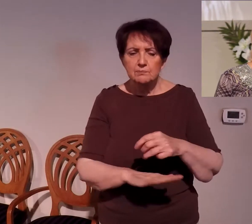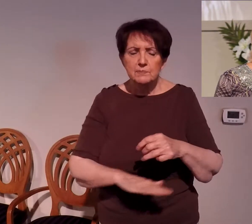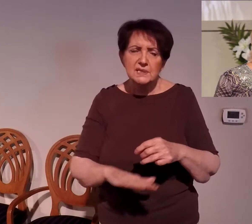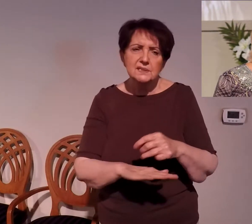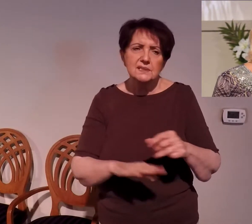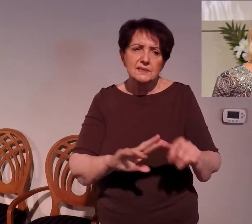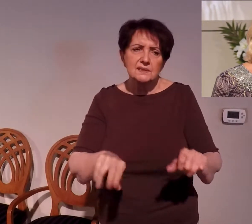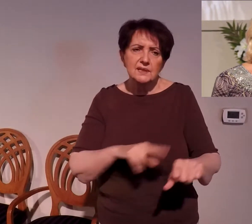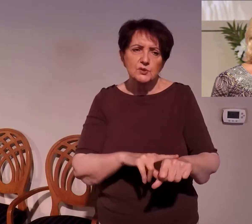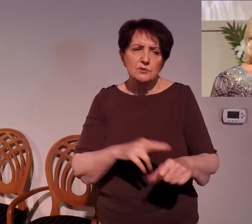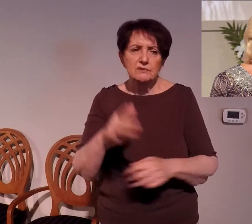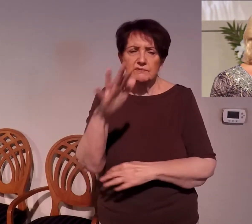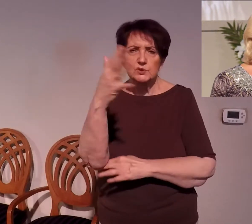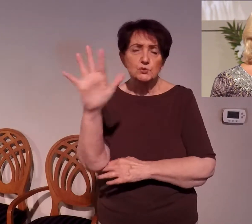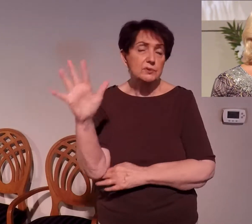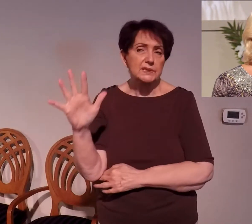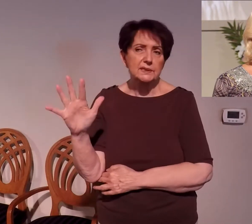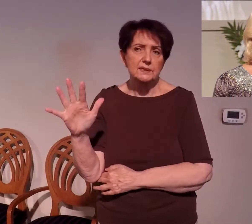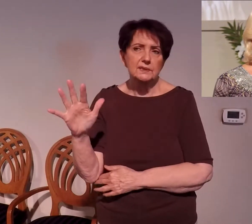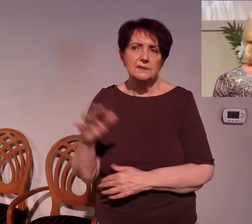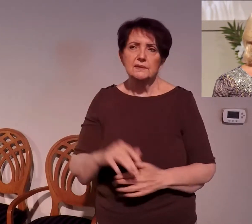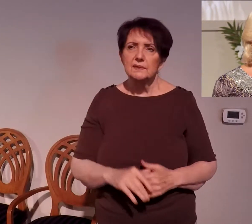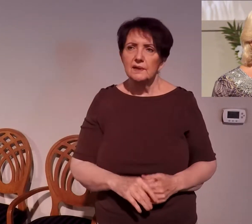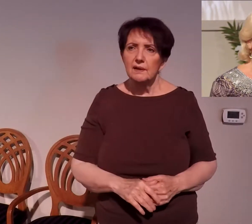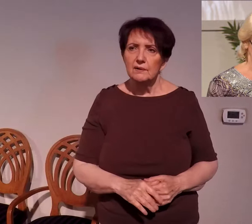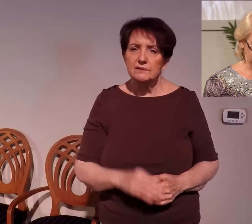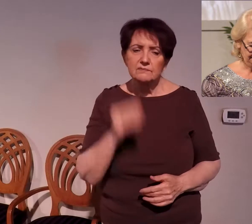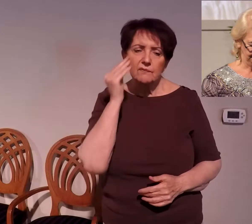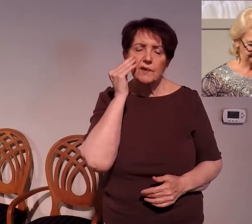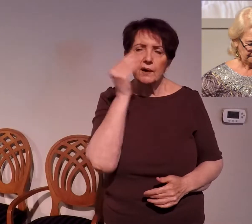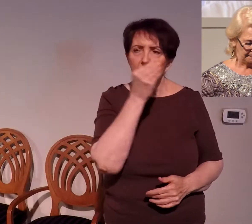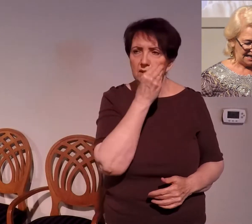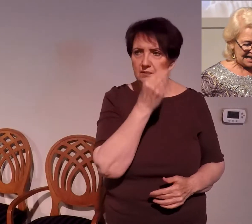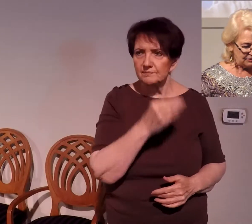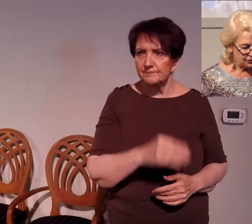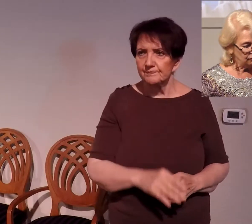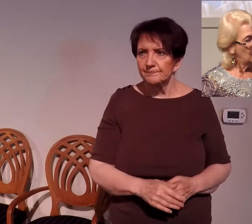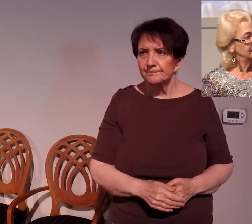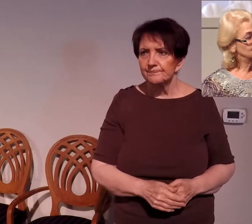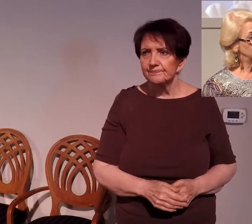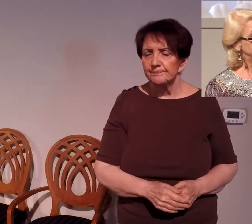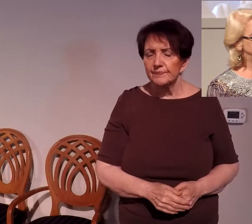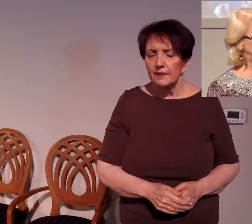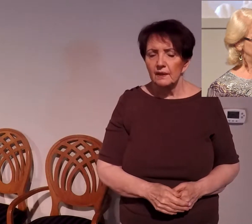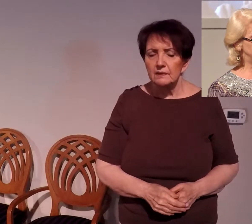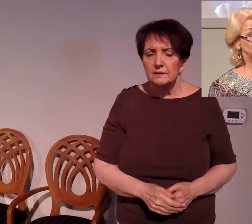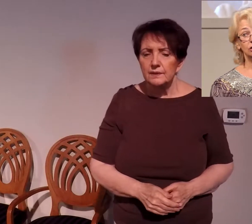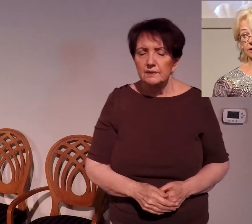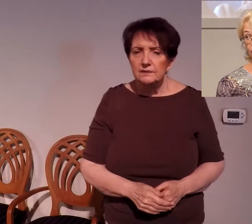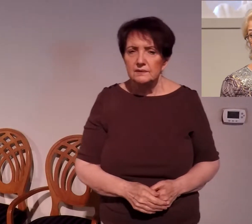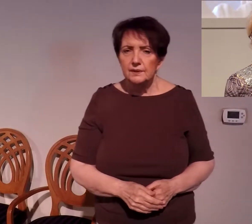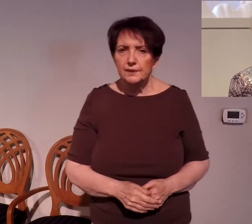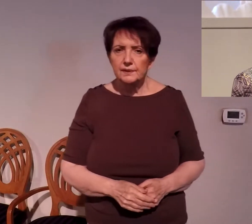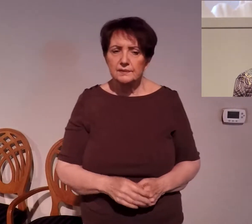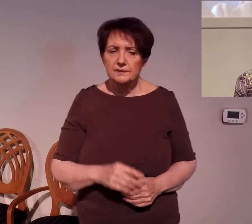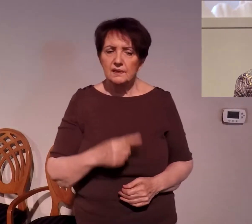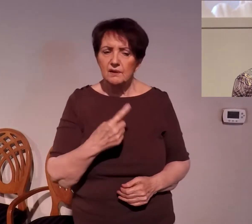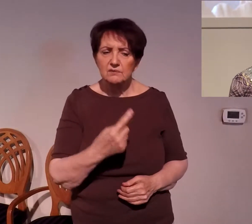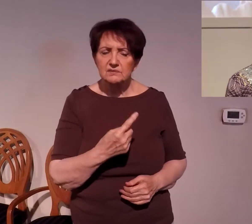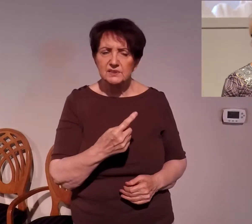of a tree, of treeness and flower. And not just in its